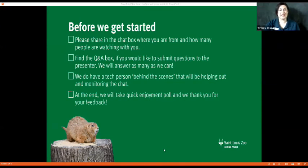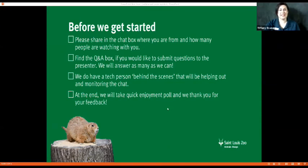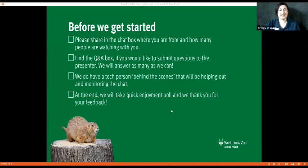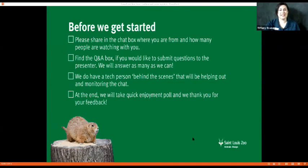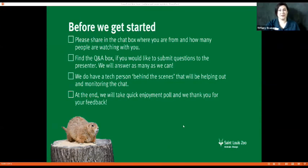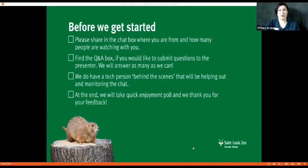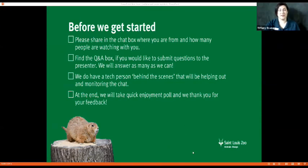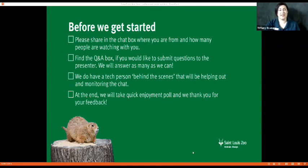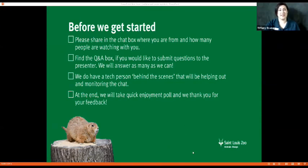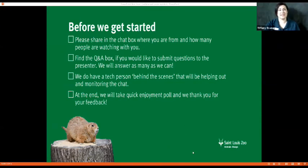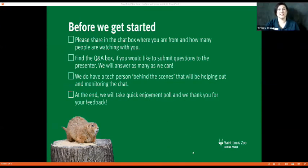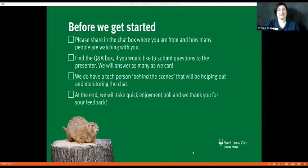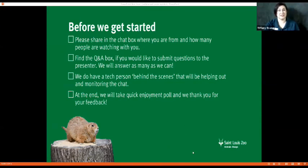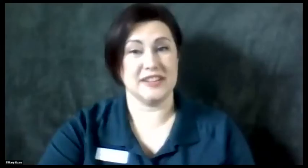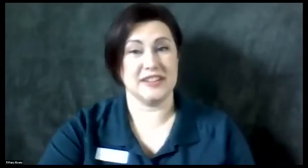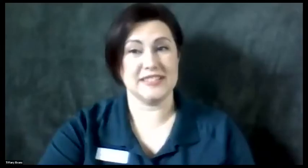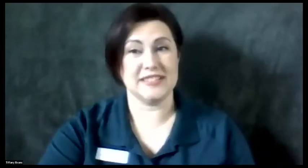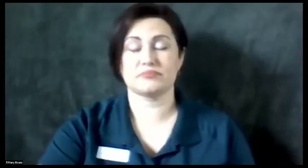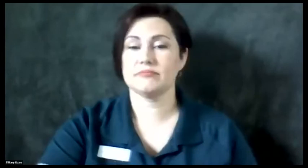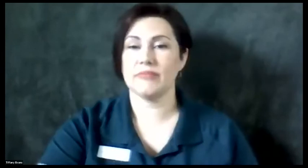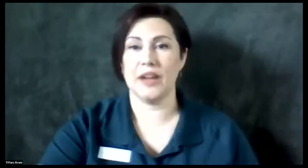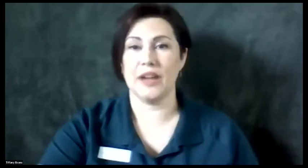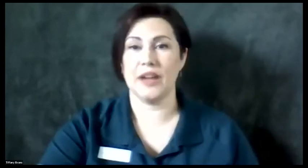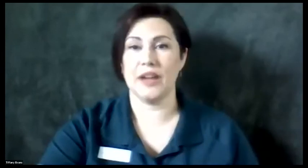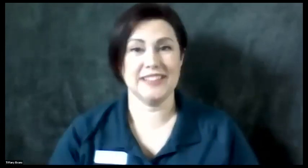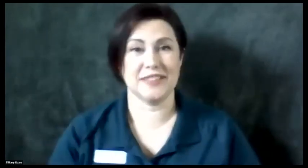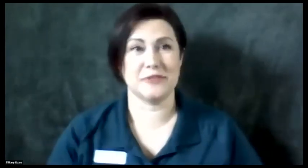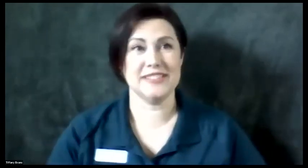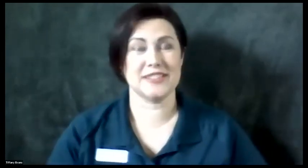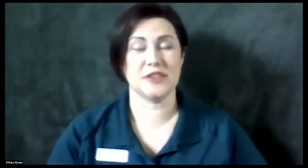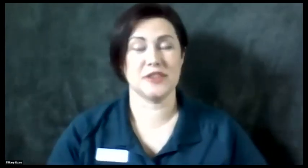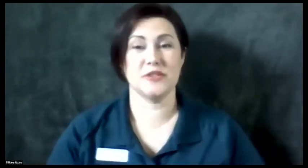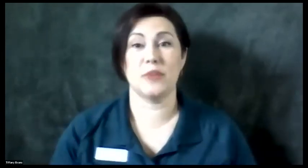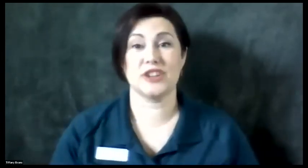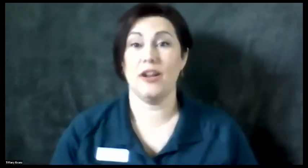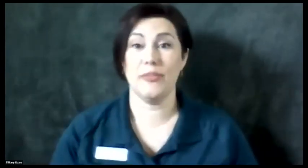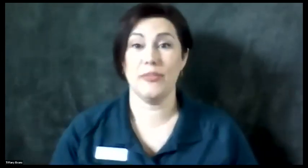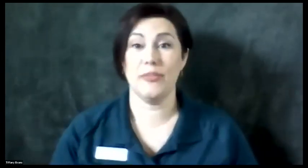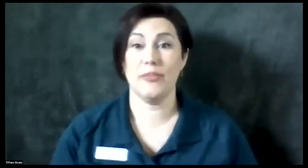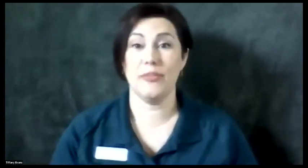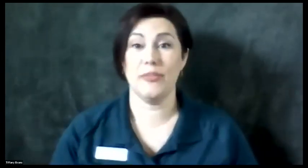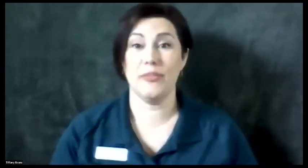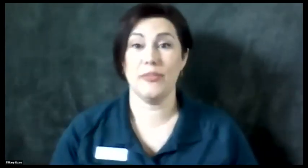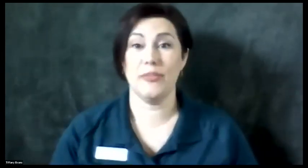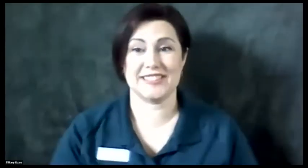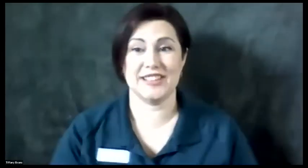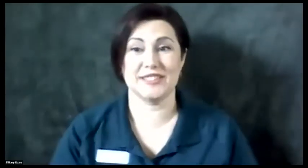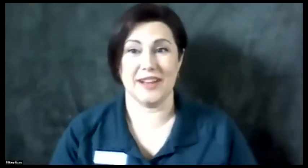webinar for the ASL series. I originally did another one, so you can watch all the past ones on our website,